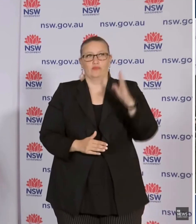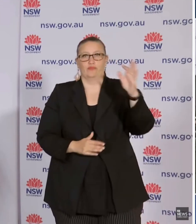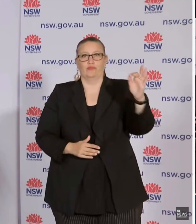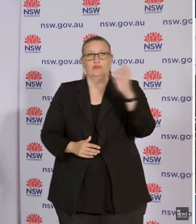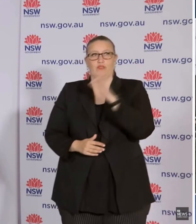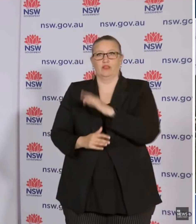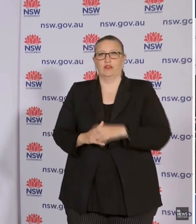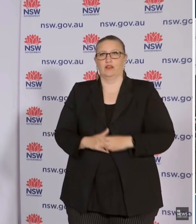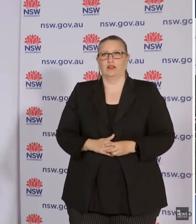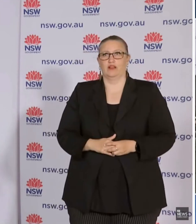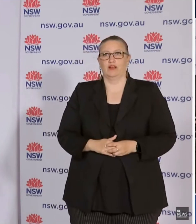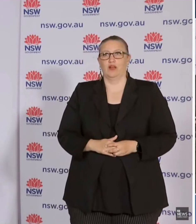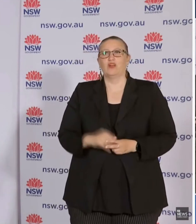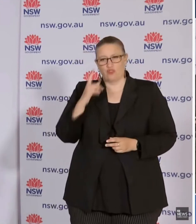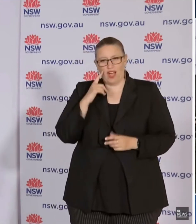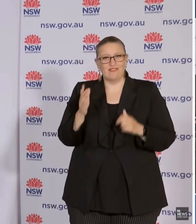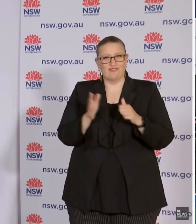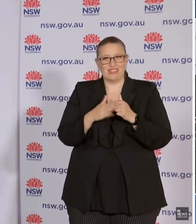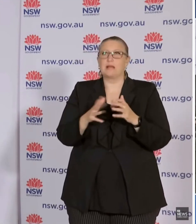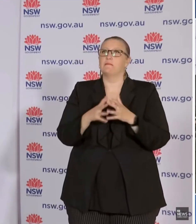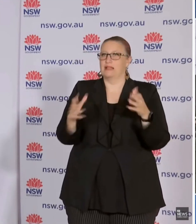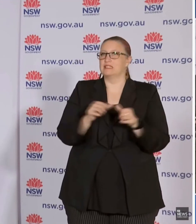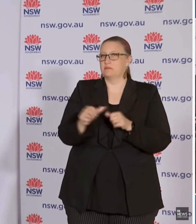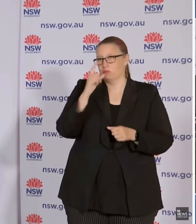Minister. As best as possible